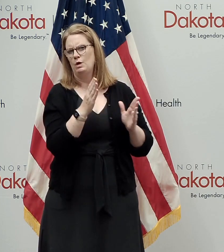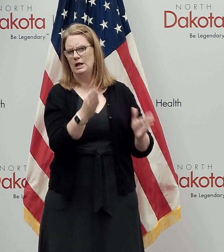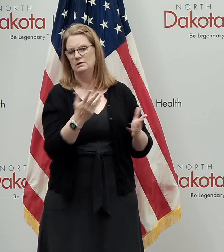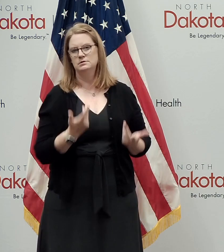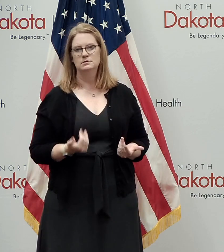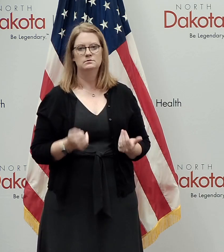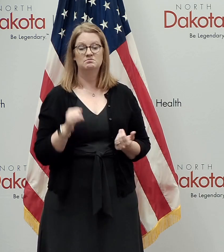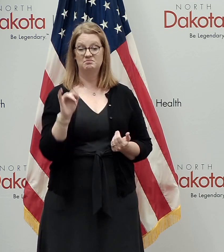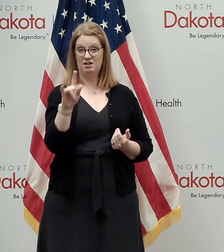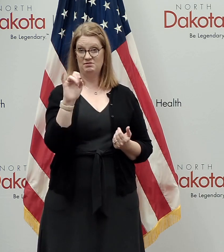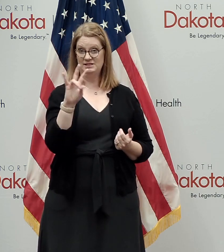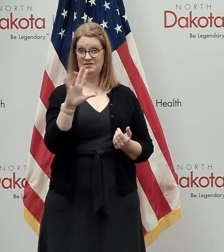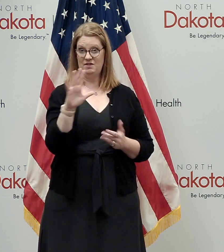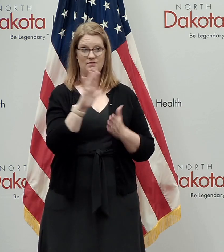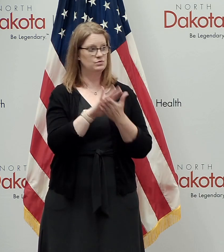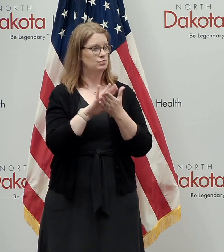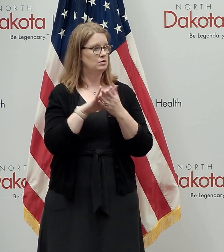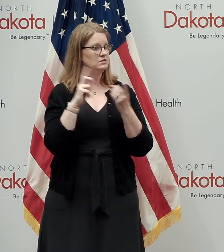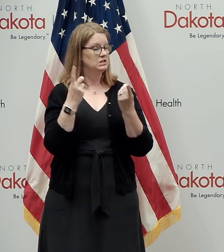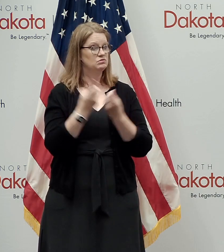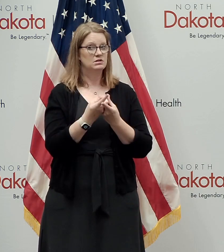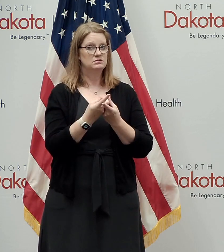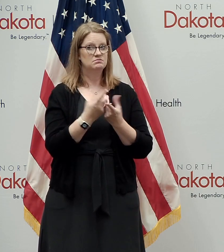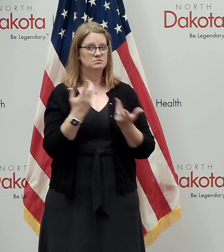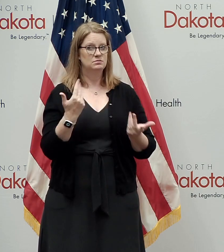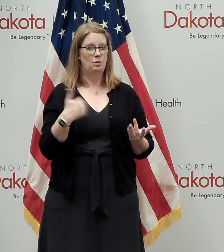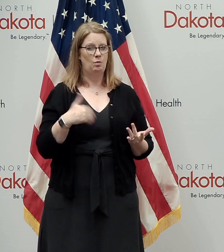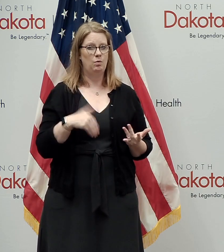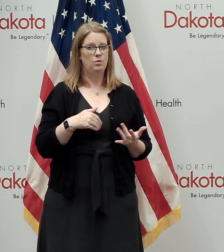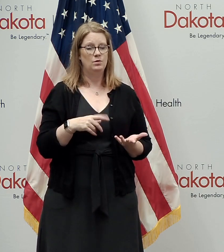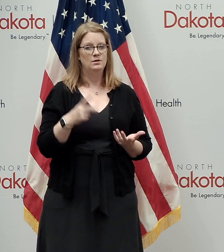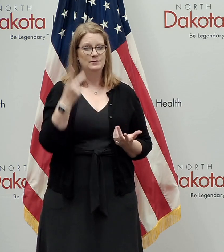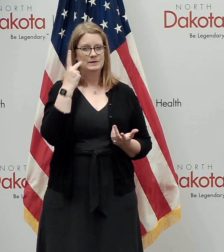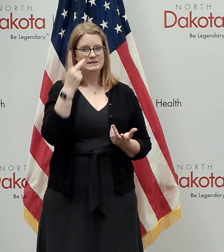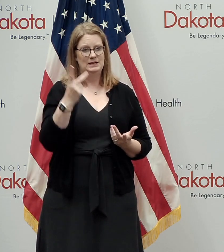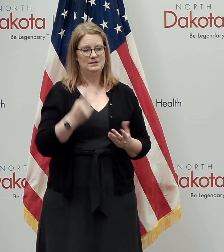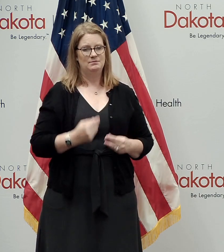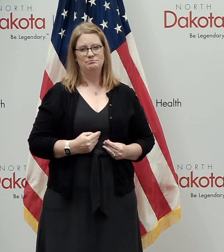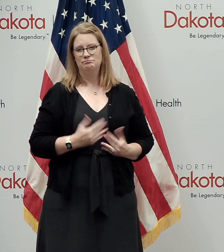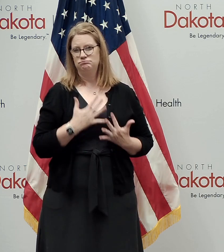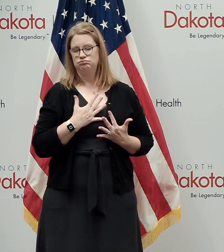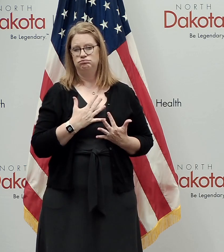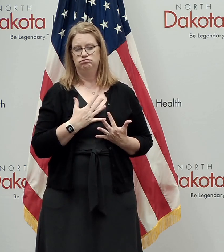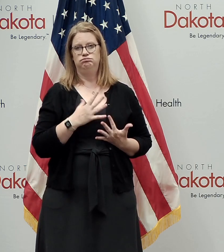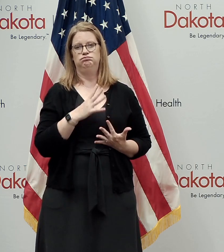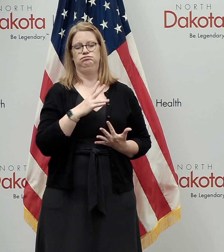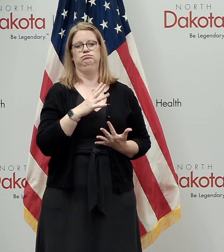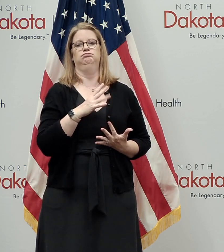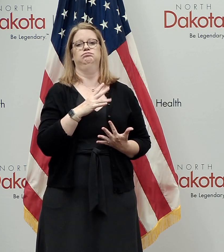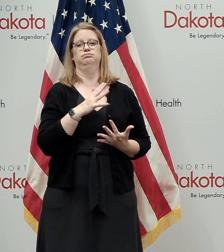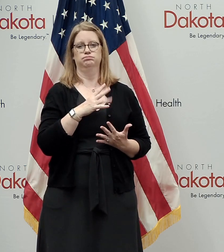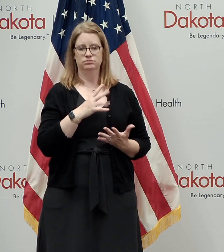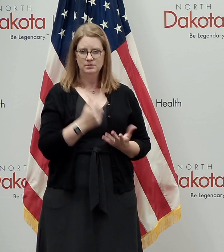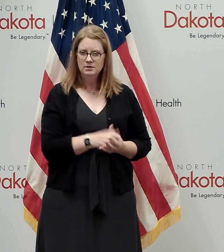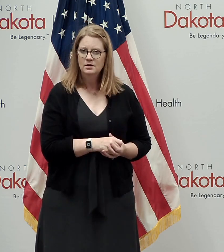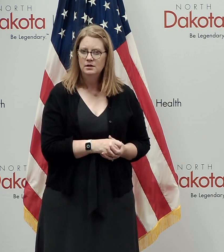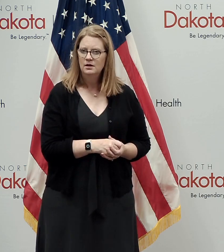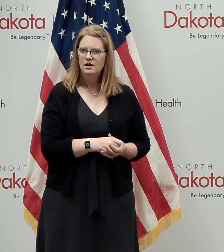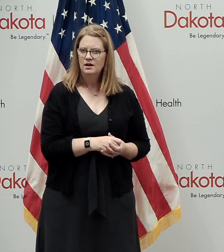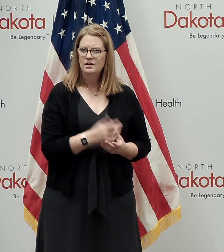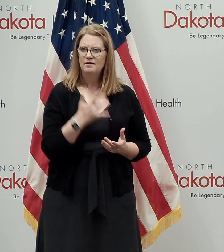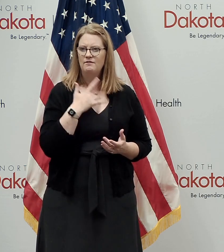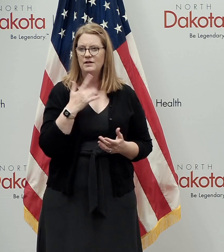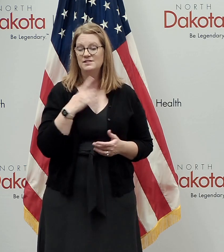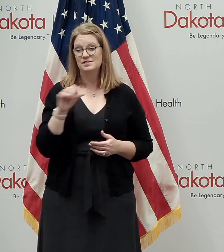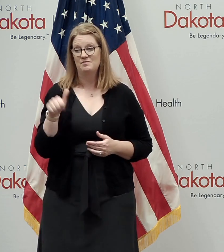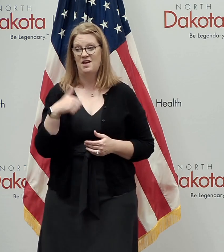our 175 school districts, I think we're going to see some highly inspirational approaches and outcomes. And I think on some other